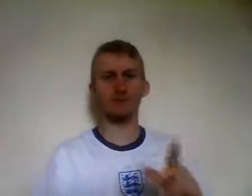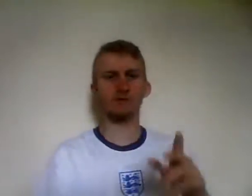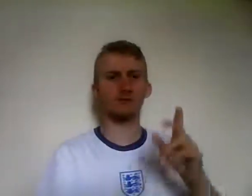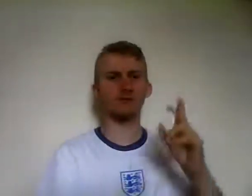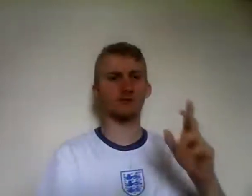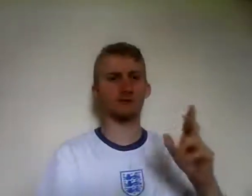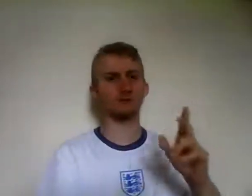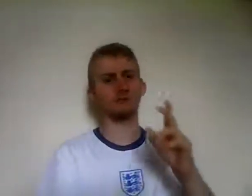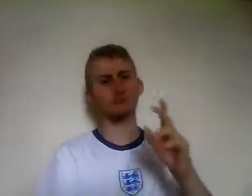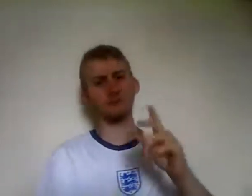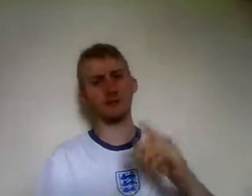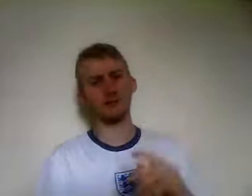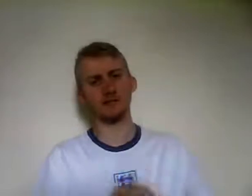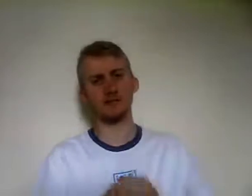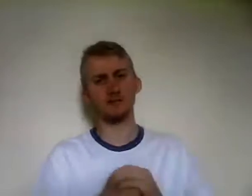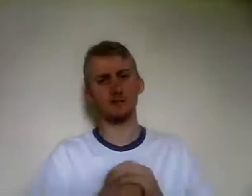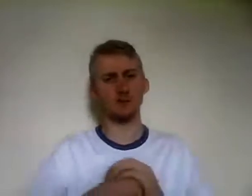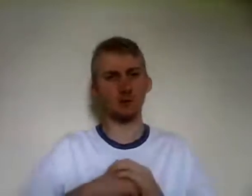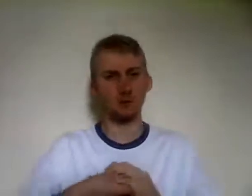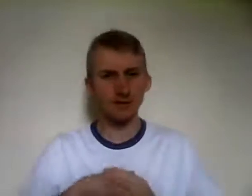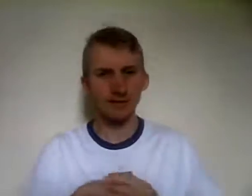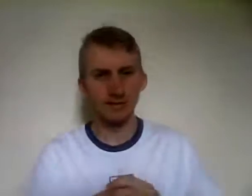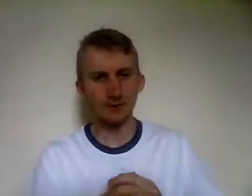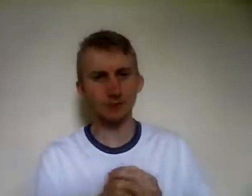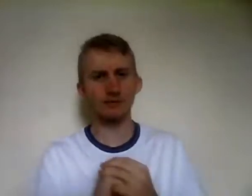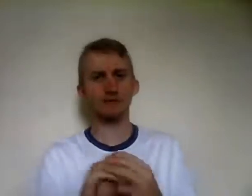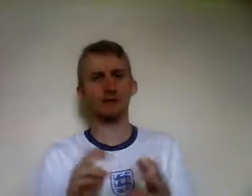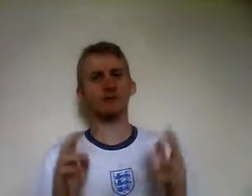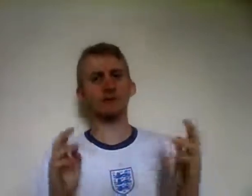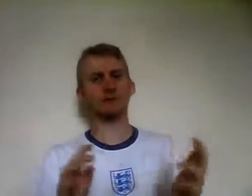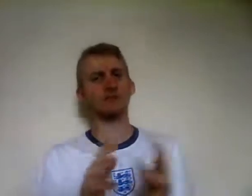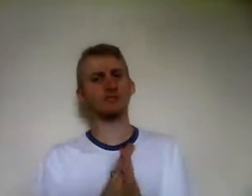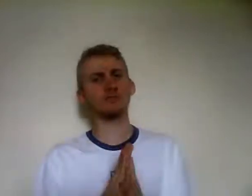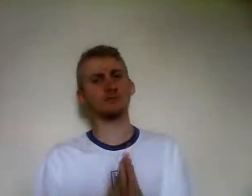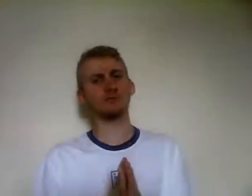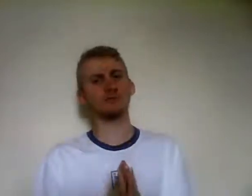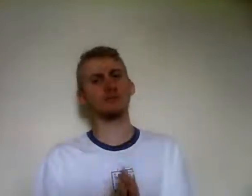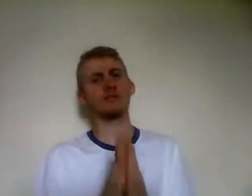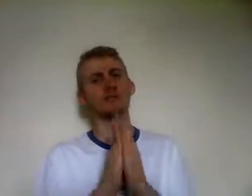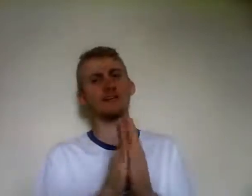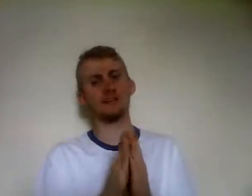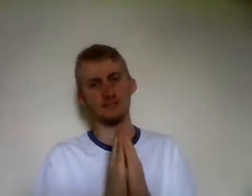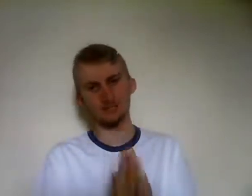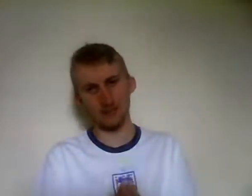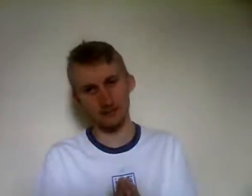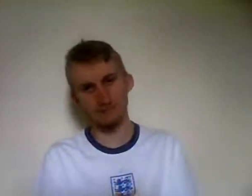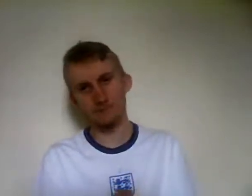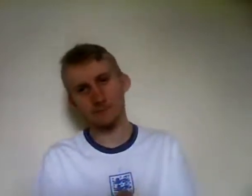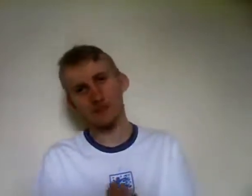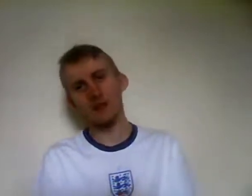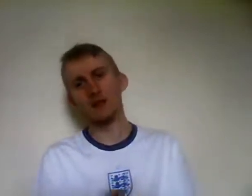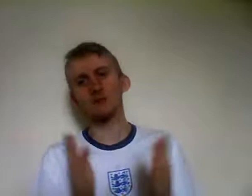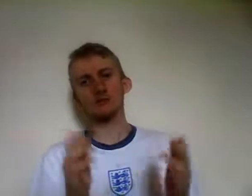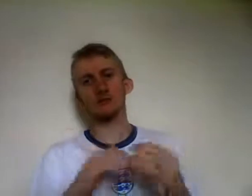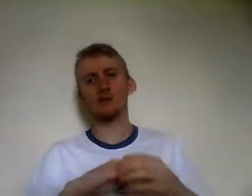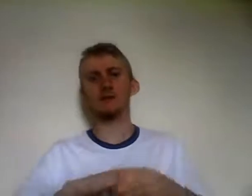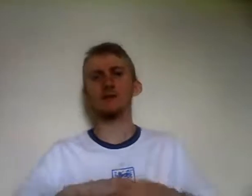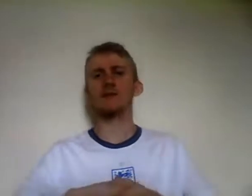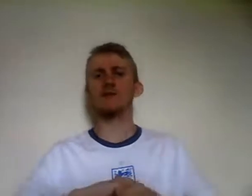of the clubs were suspended in total, equaling the record for the most dismissals in an English game. Consequently, Crawley